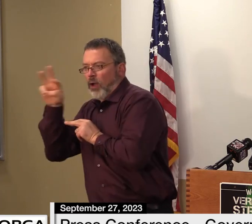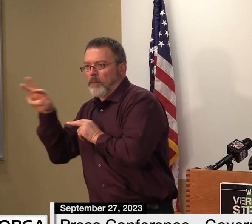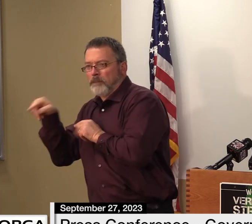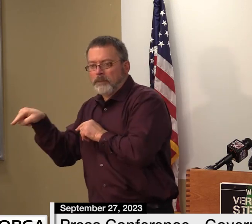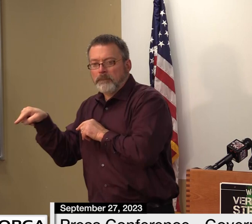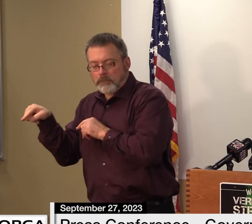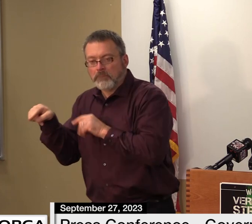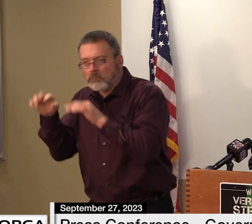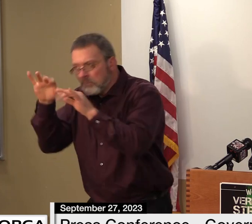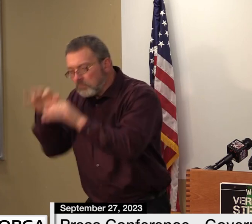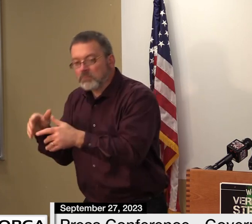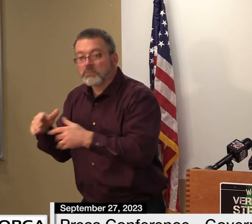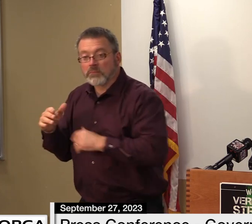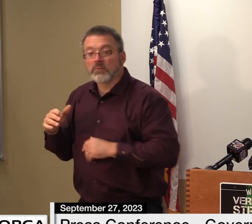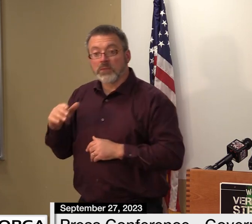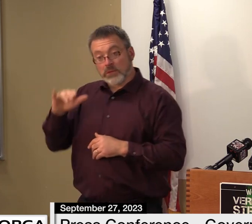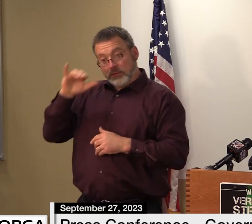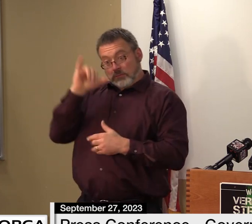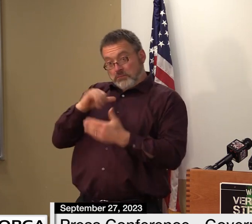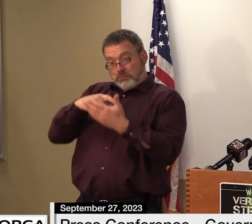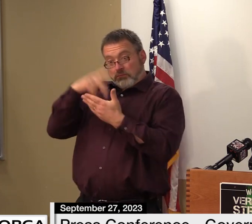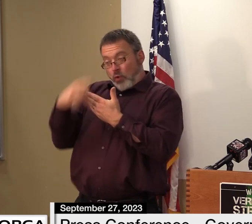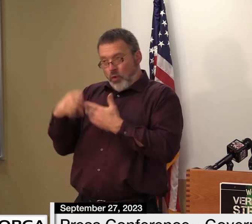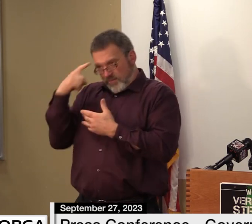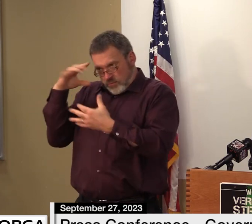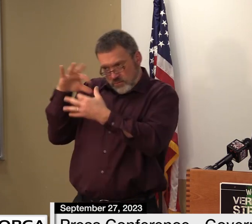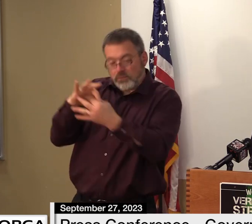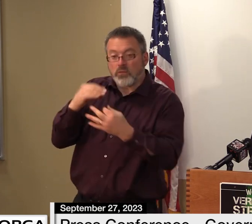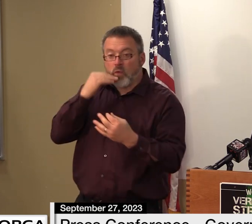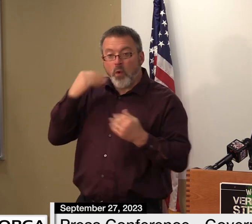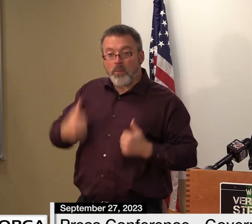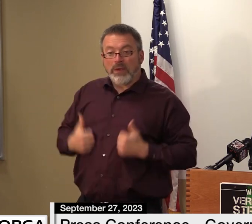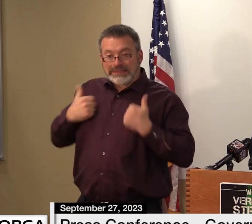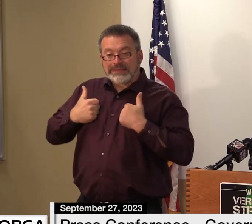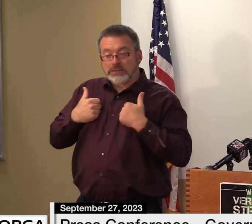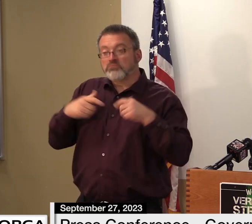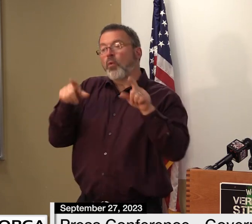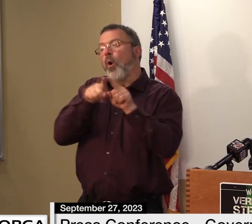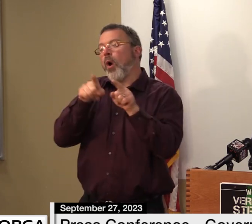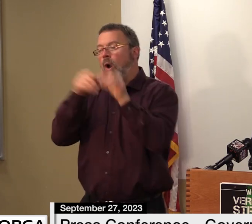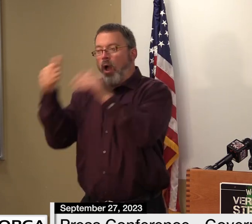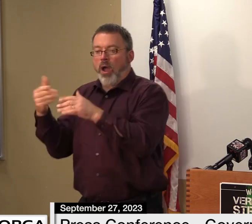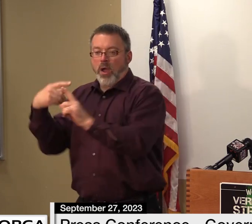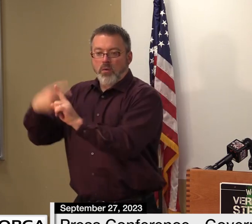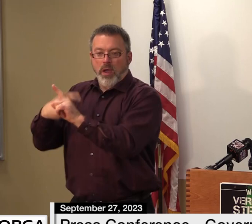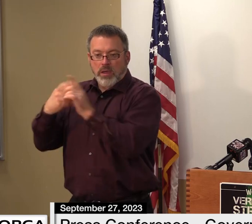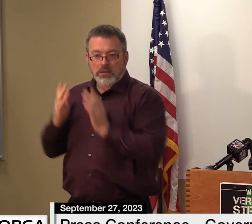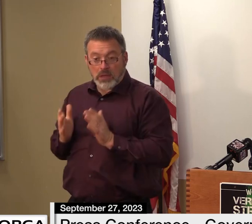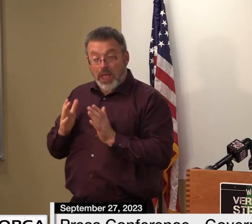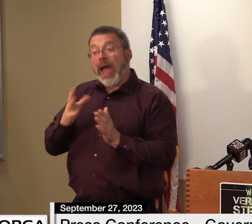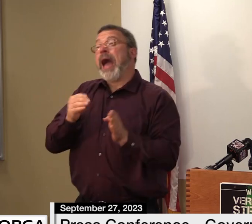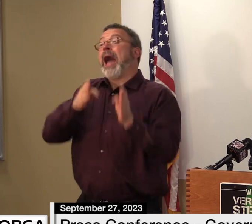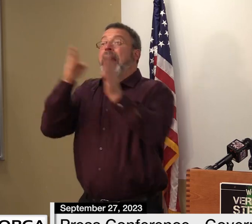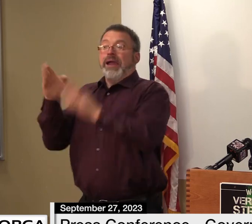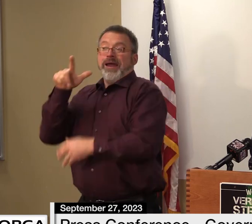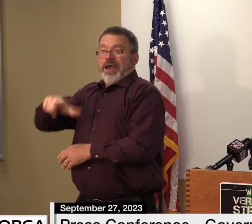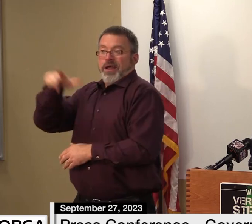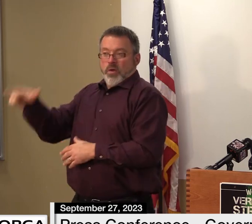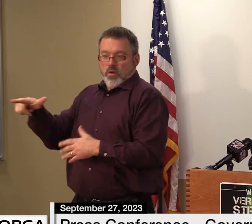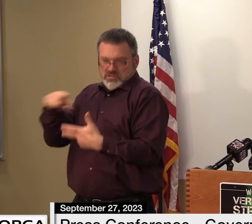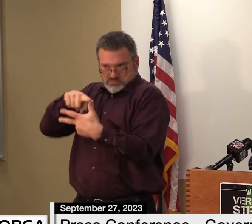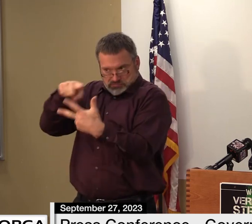that are focused on homeowners and tenants, as well as rental property owners. We are